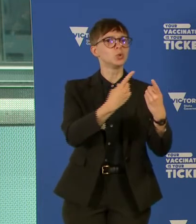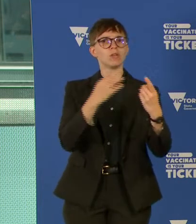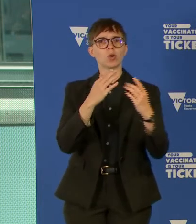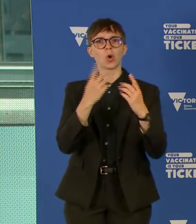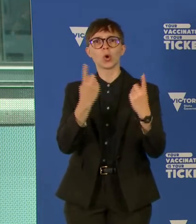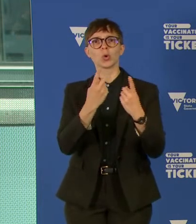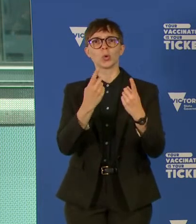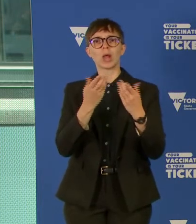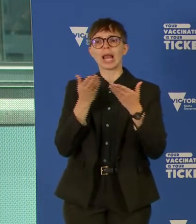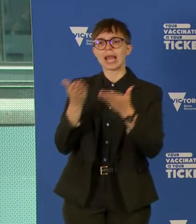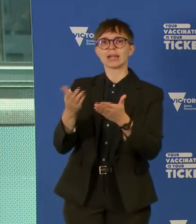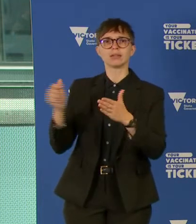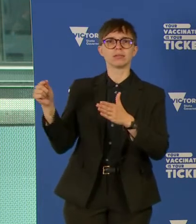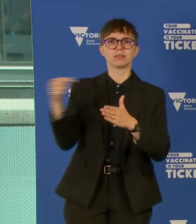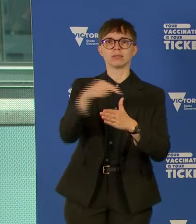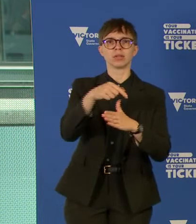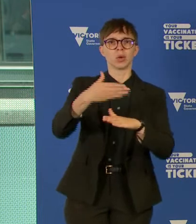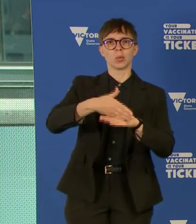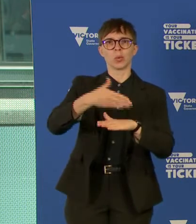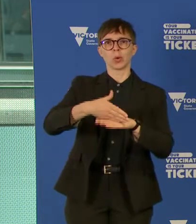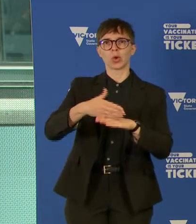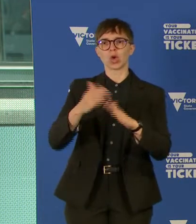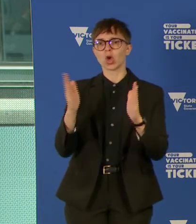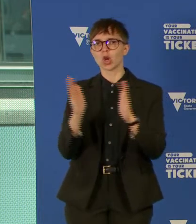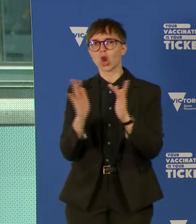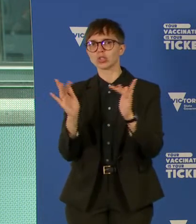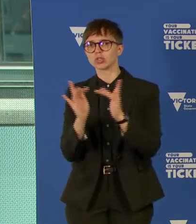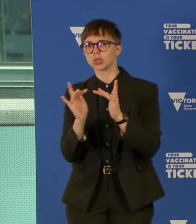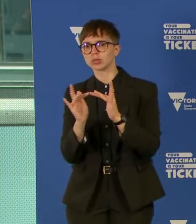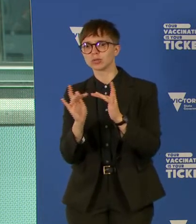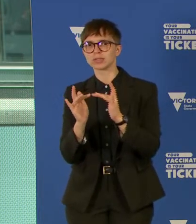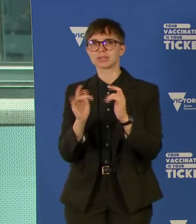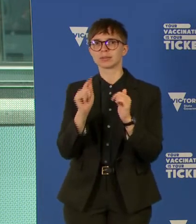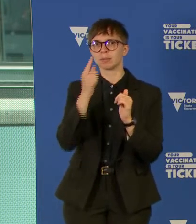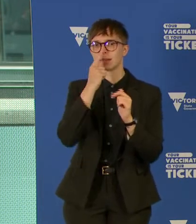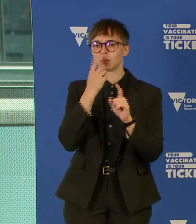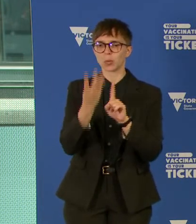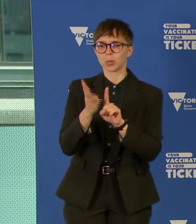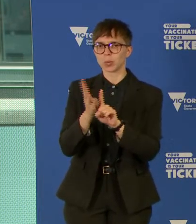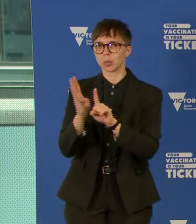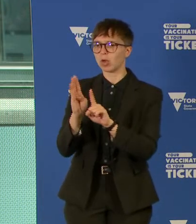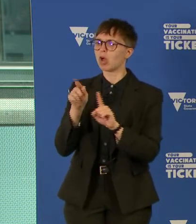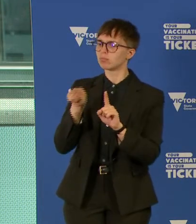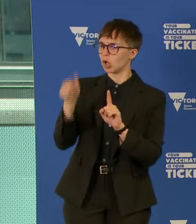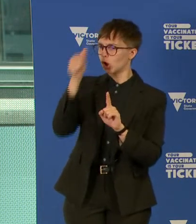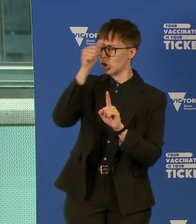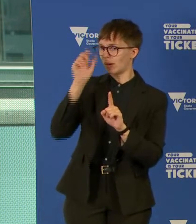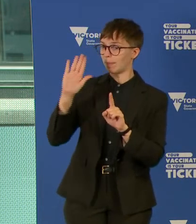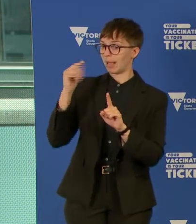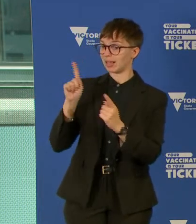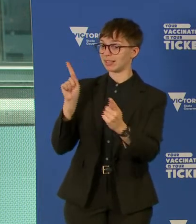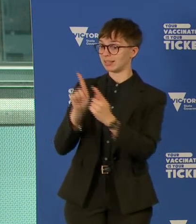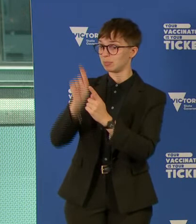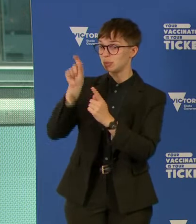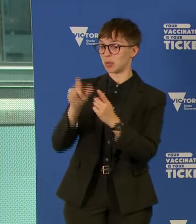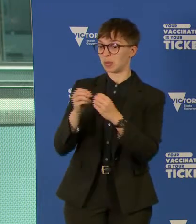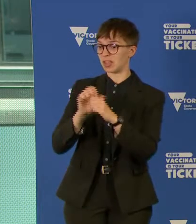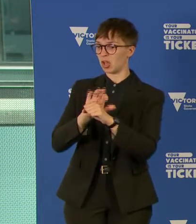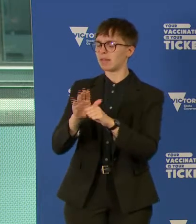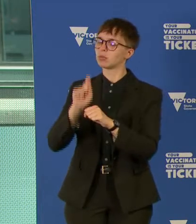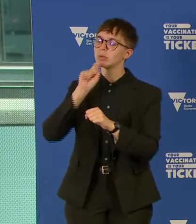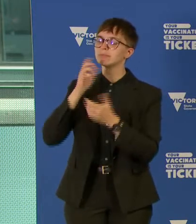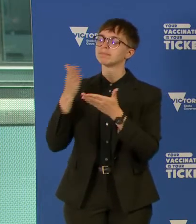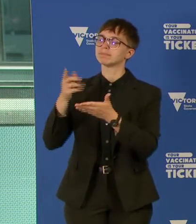their occupational health and safety obligations have never gone away. The OC Health and Safety Act applies. We've looked after a lot of those OC Health